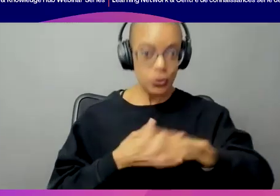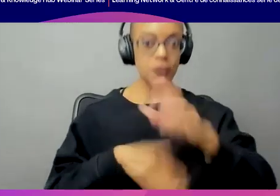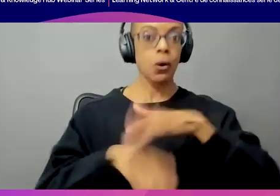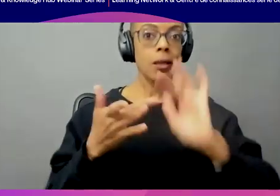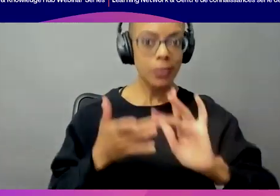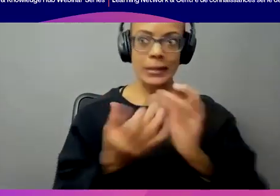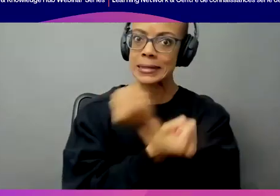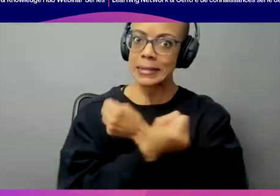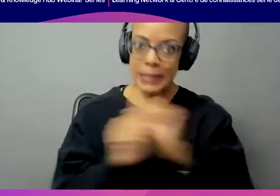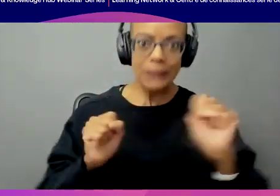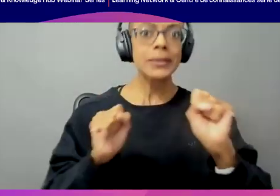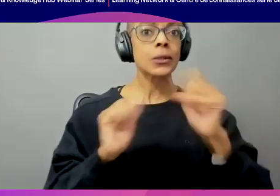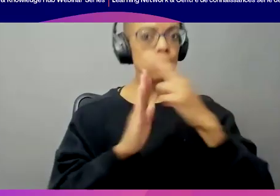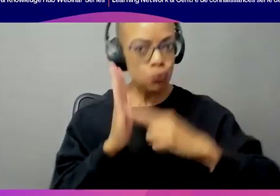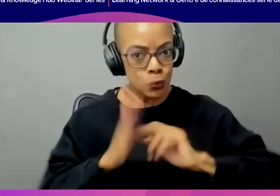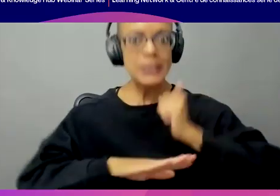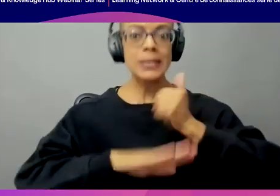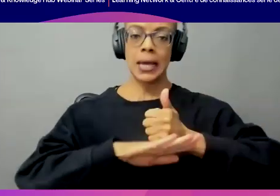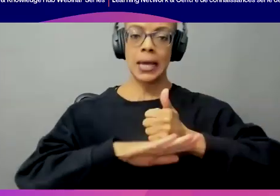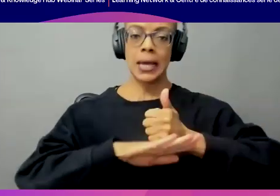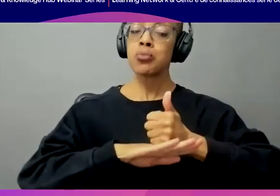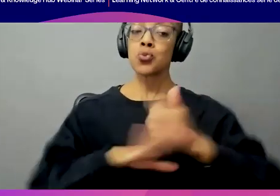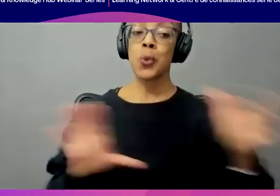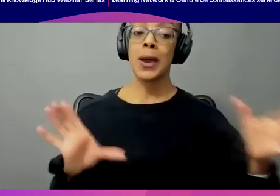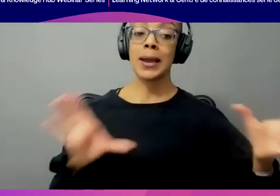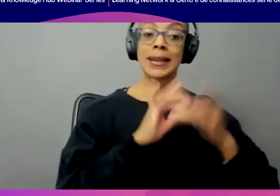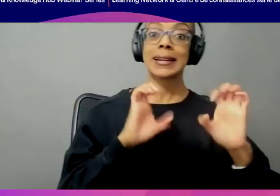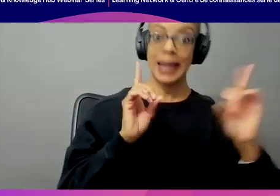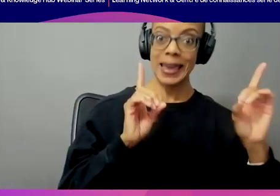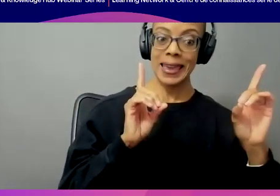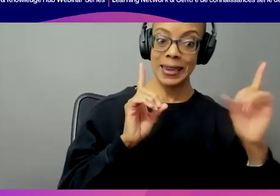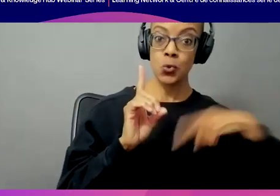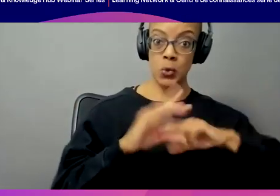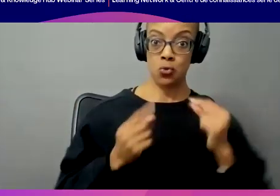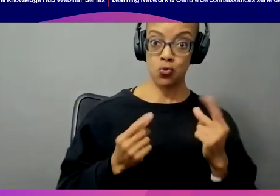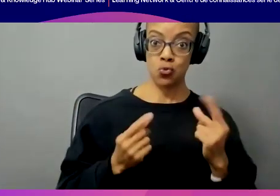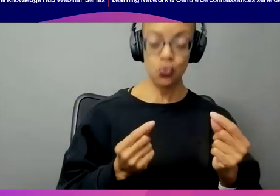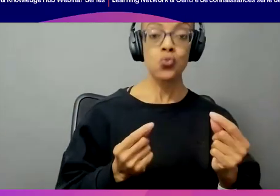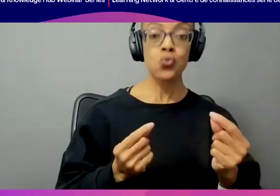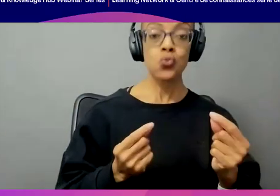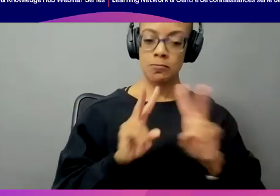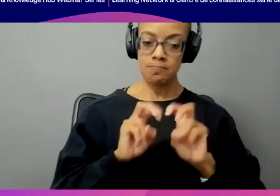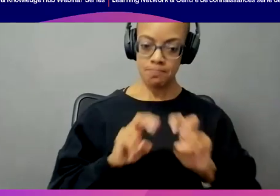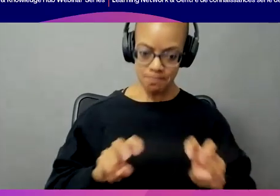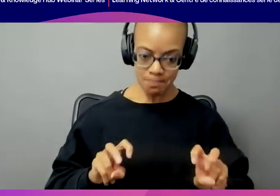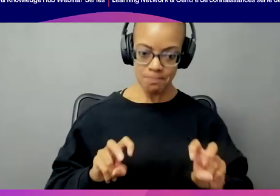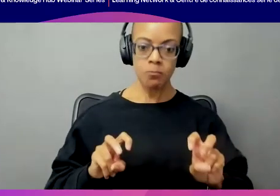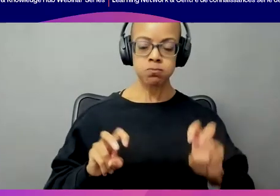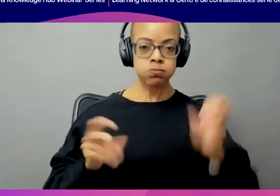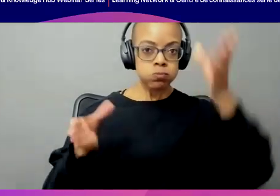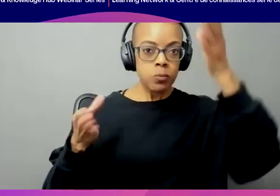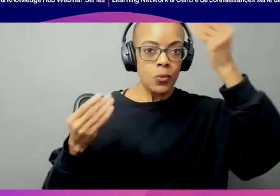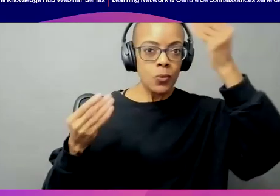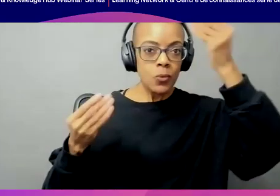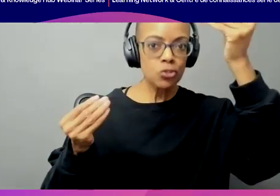so important. And we, through Connect Ed and through the broader shift, we've been looking at how do we use big data? How do we make sure